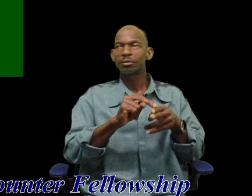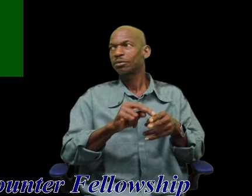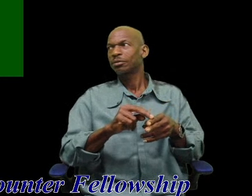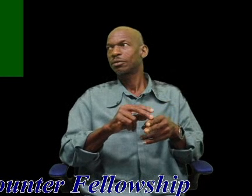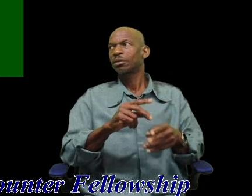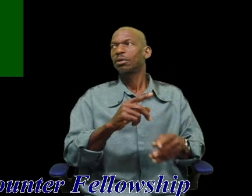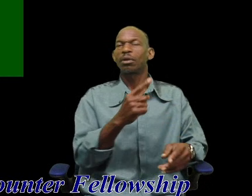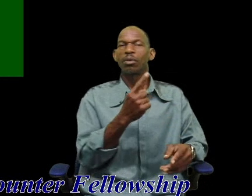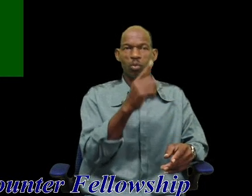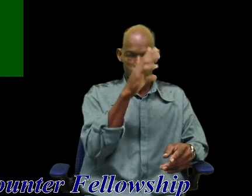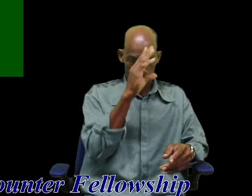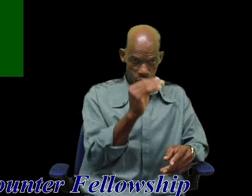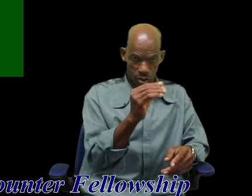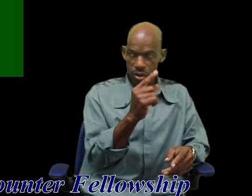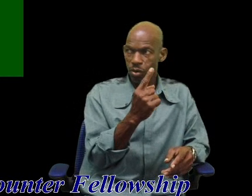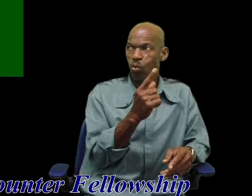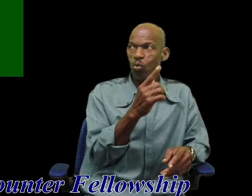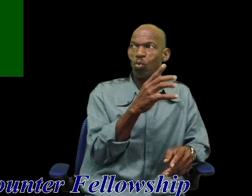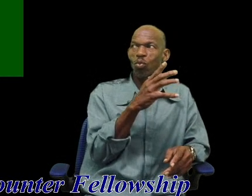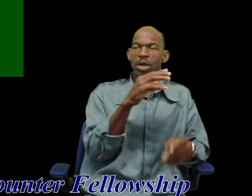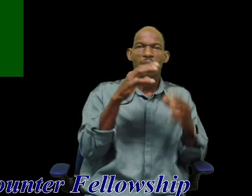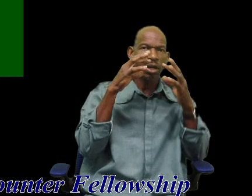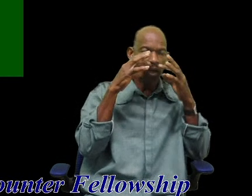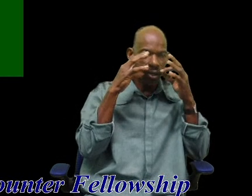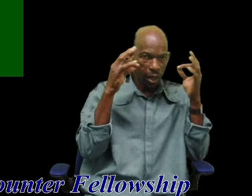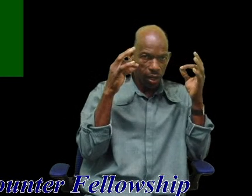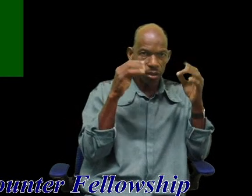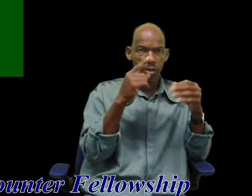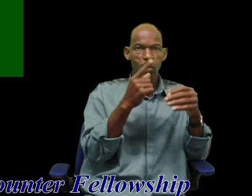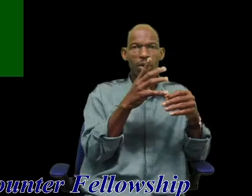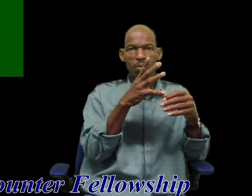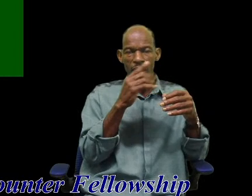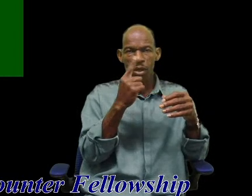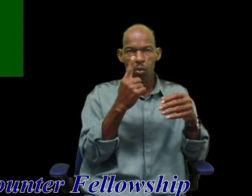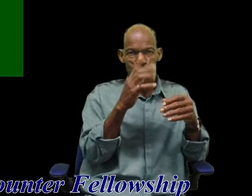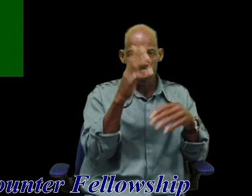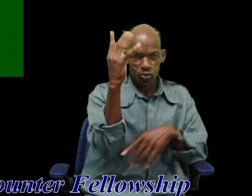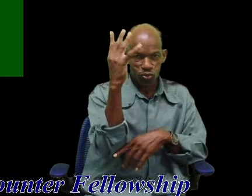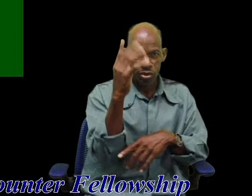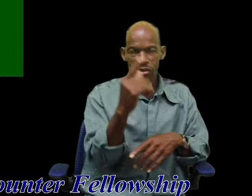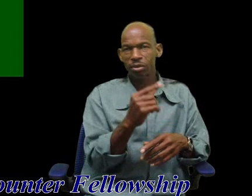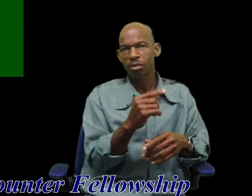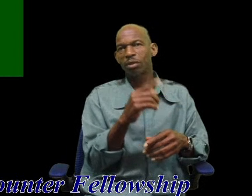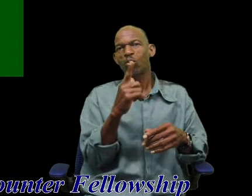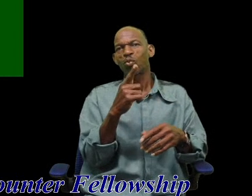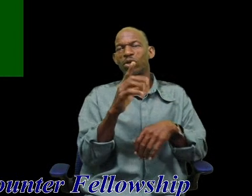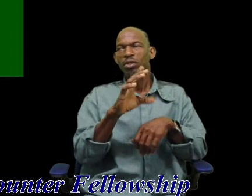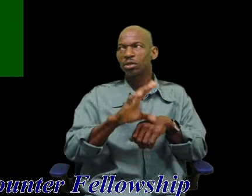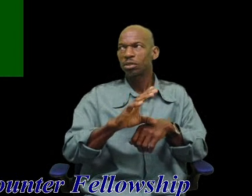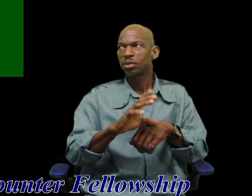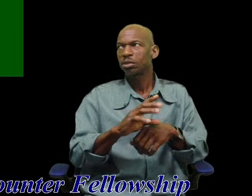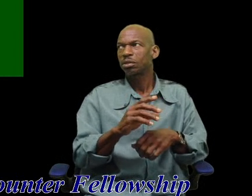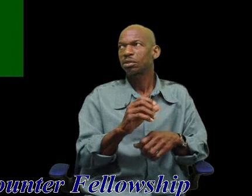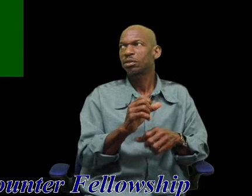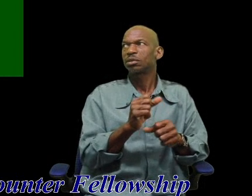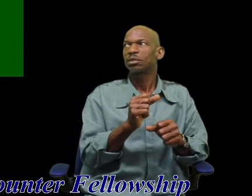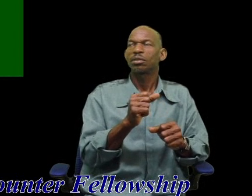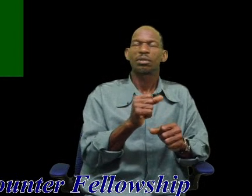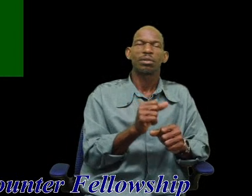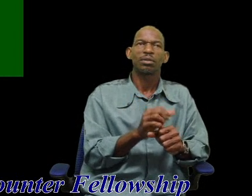cat, one mother, one church, one tree. And as we say, this is singular.